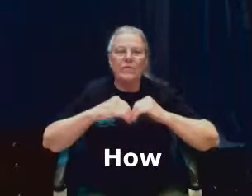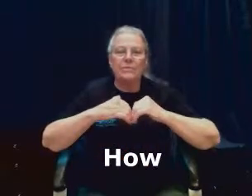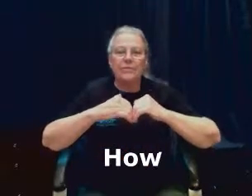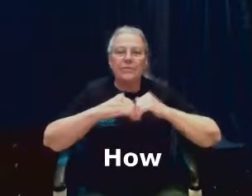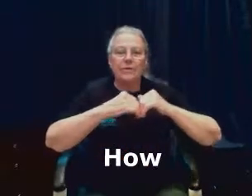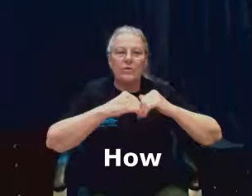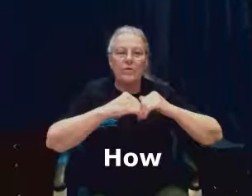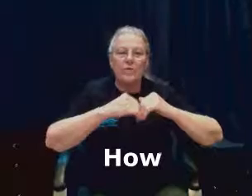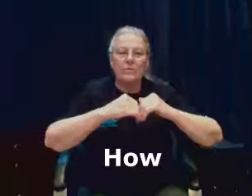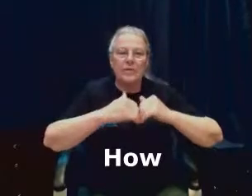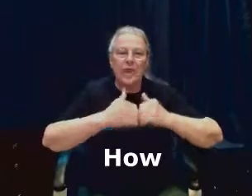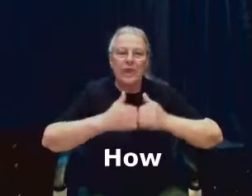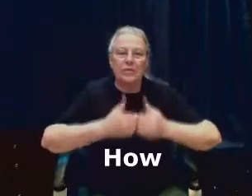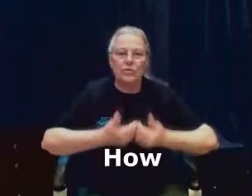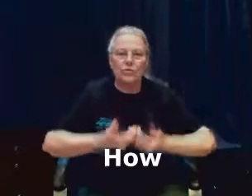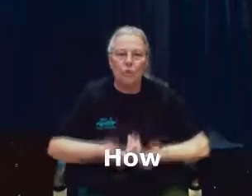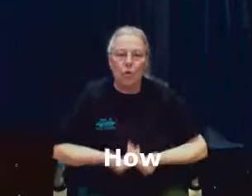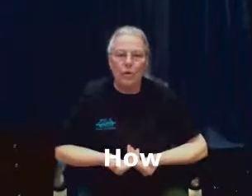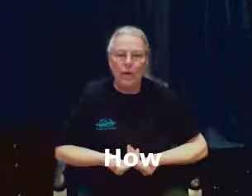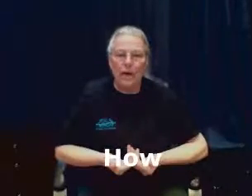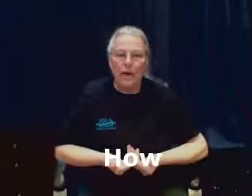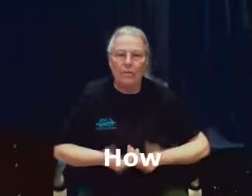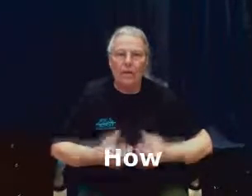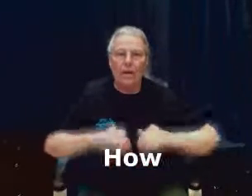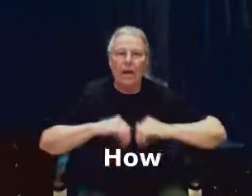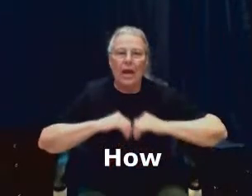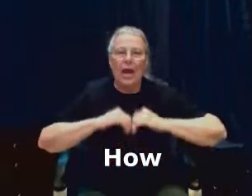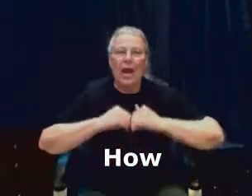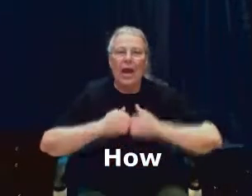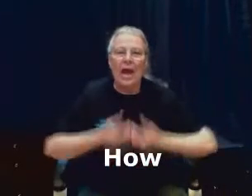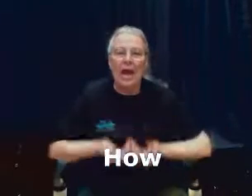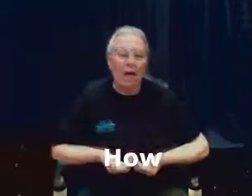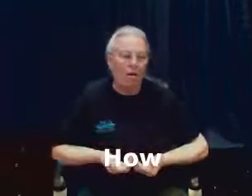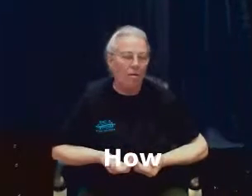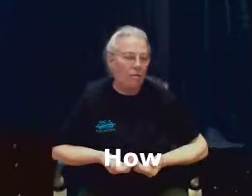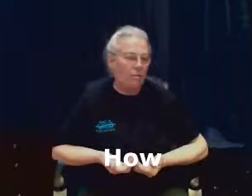Fingertips to fingertips and just roll it down. How?